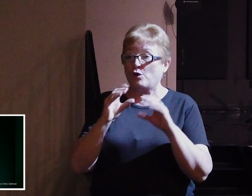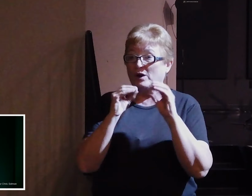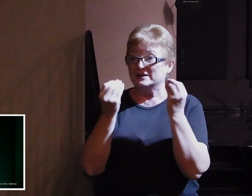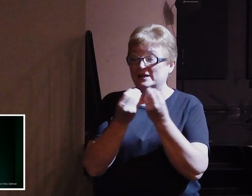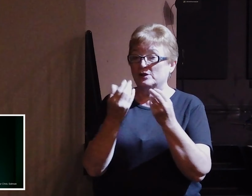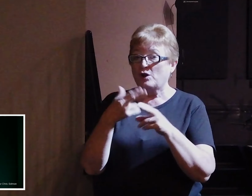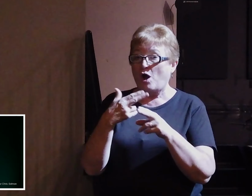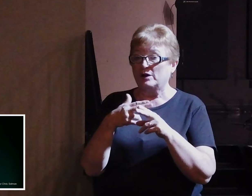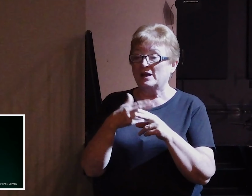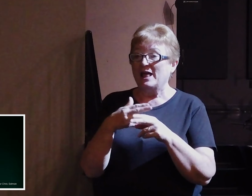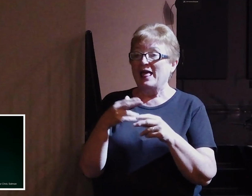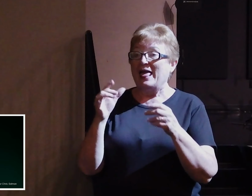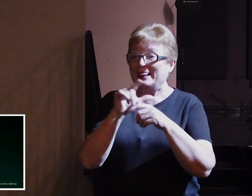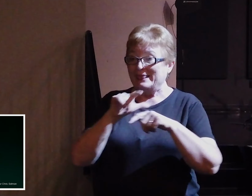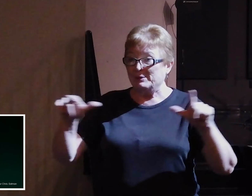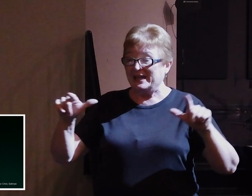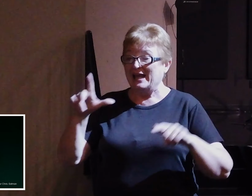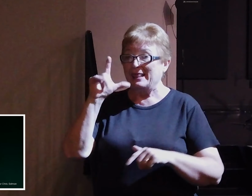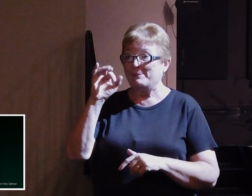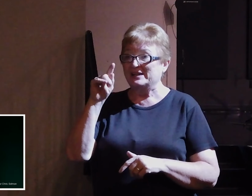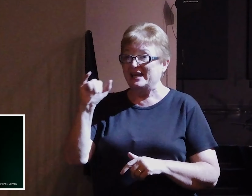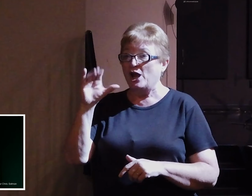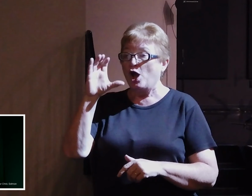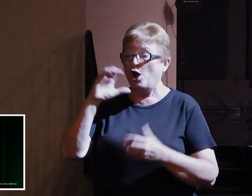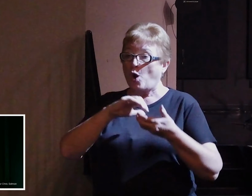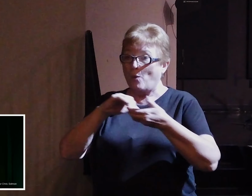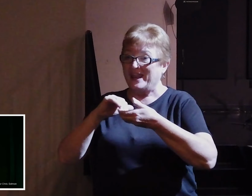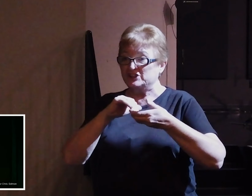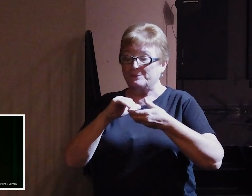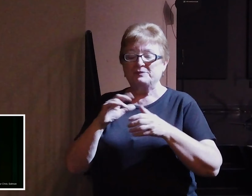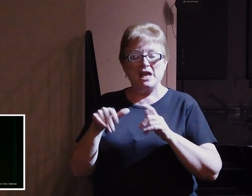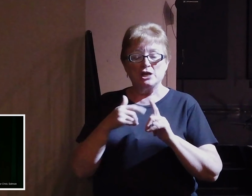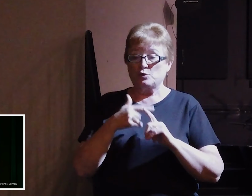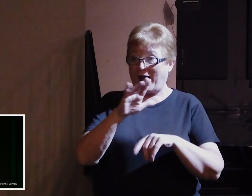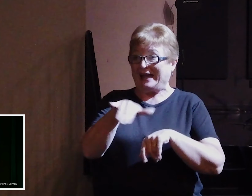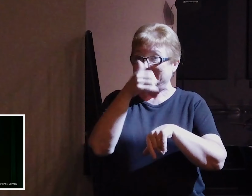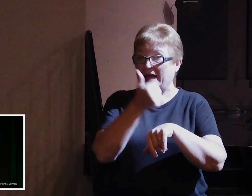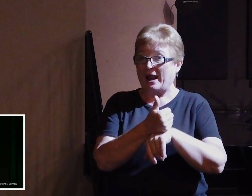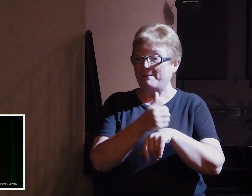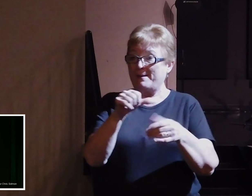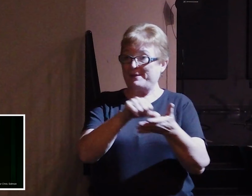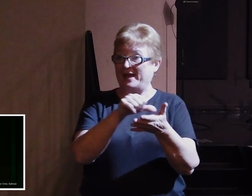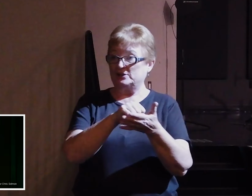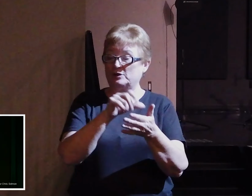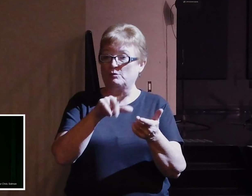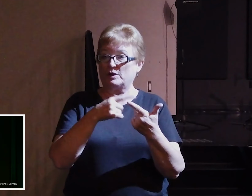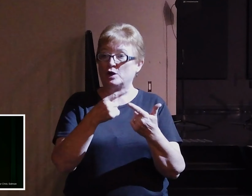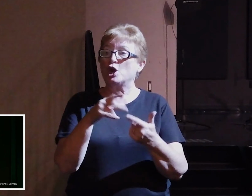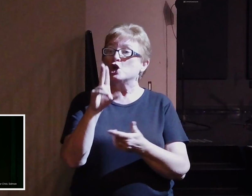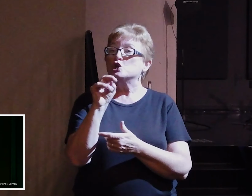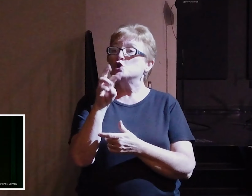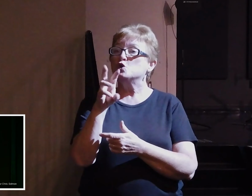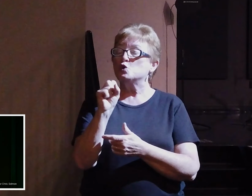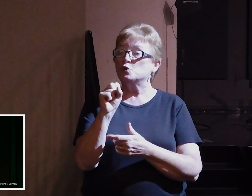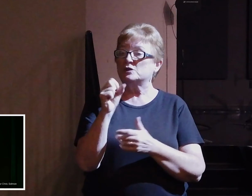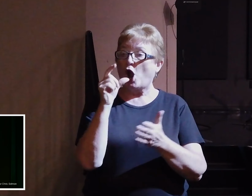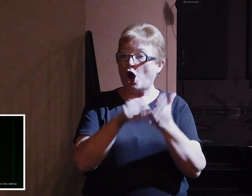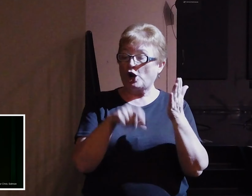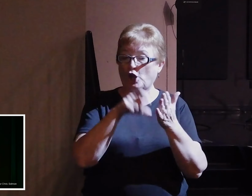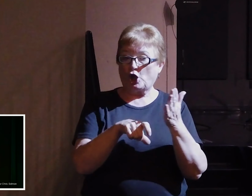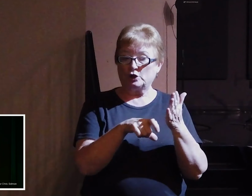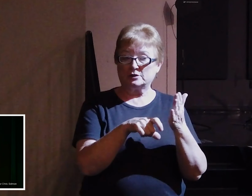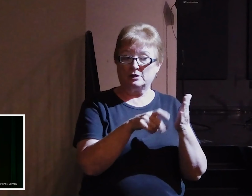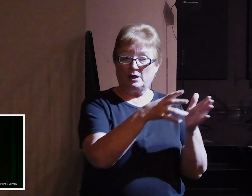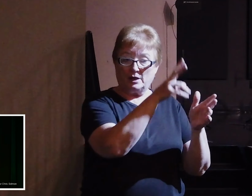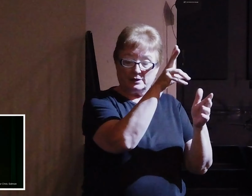called Liberty Coalition. And I, as part of the website, I set up this page where we were pulling news articles from other sites and linking